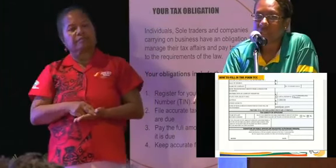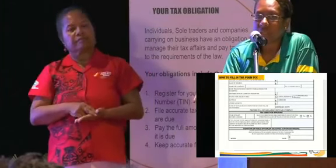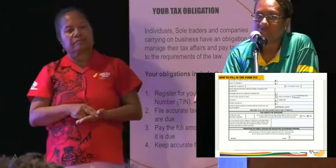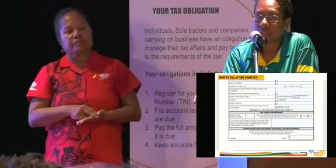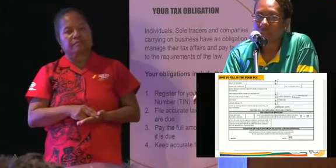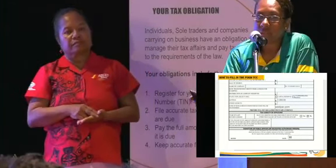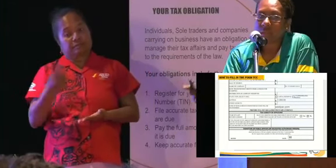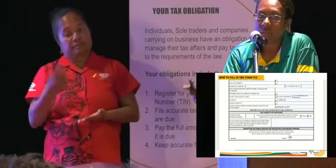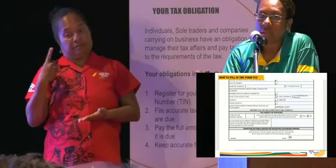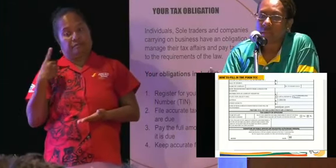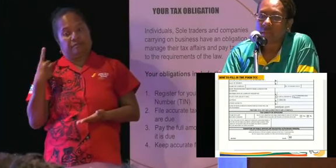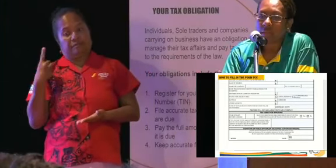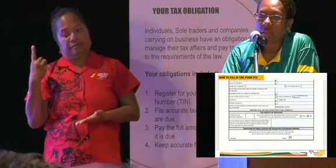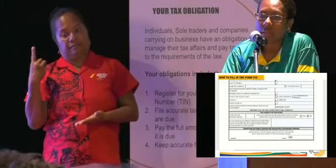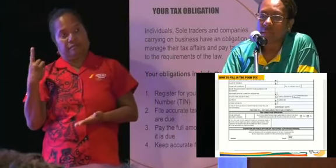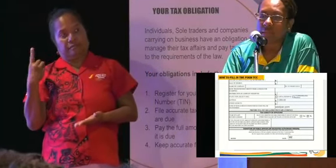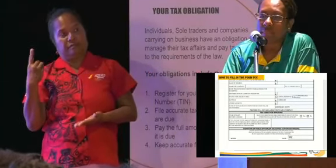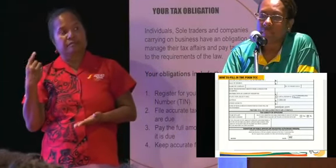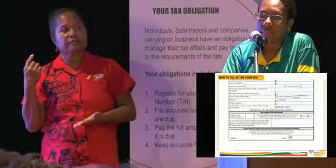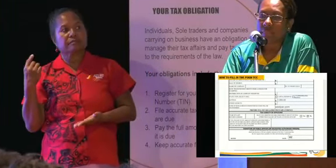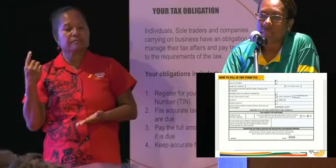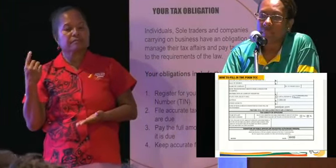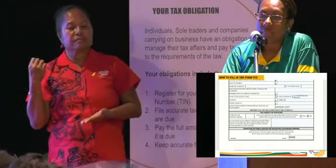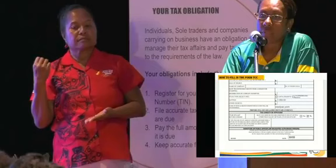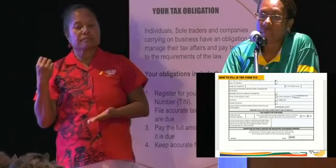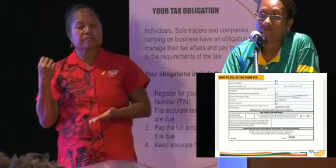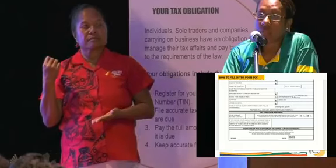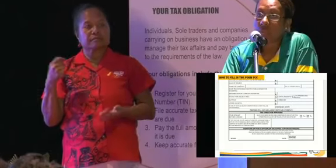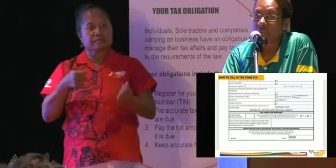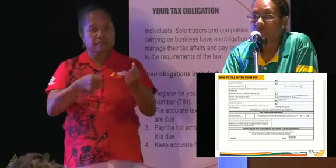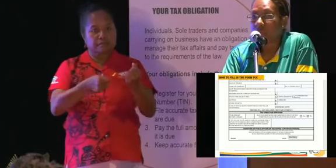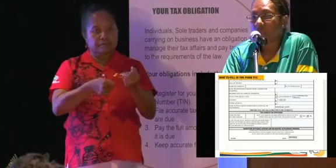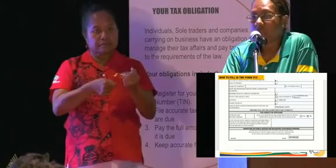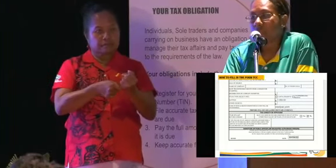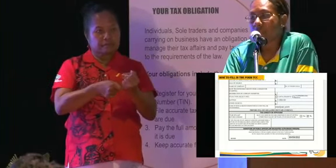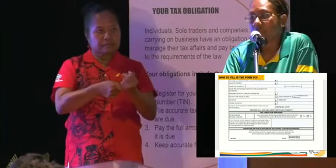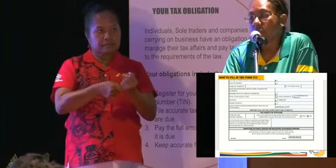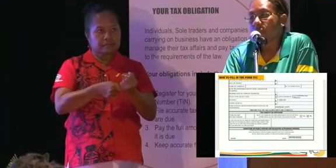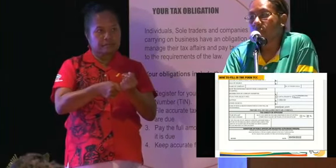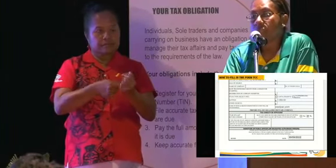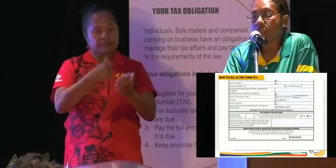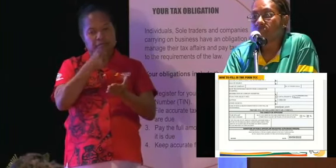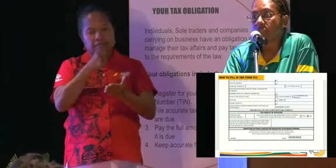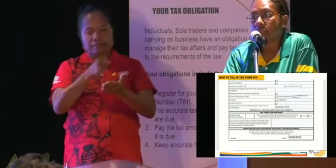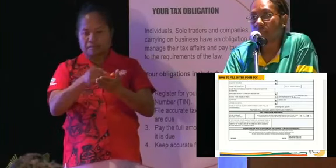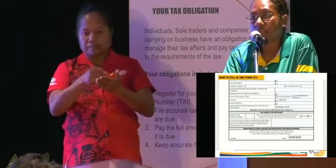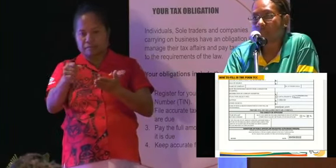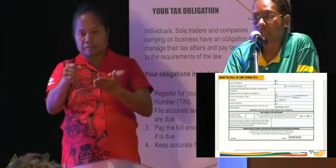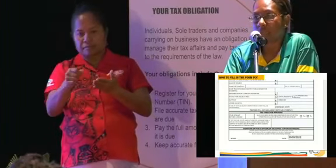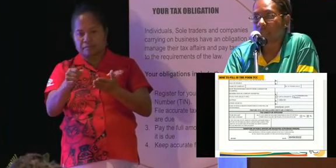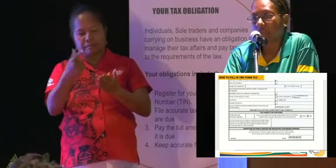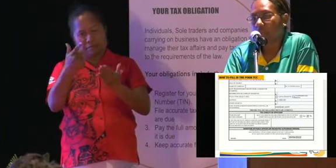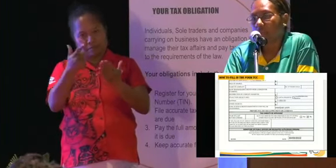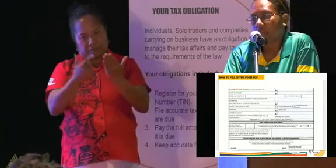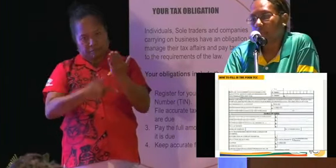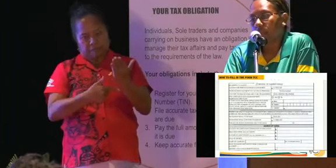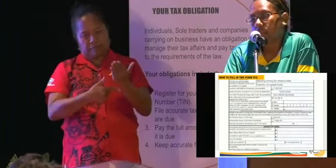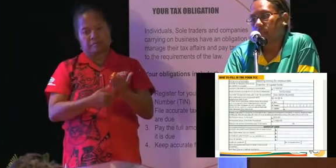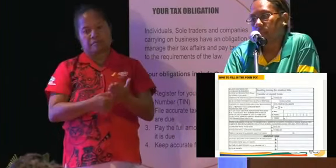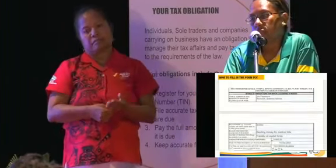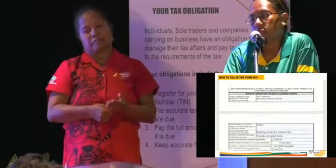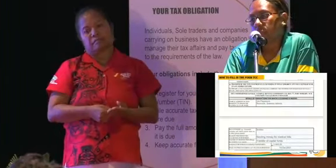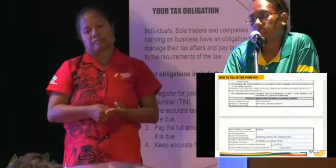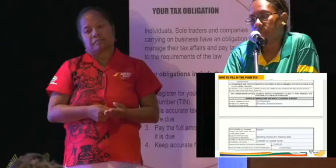as this application, the supporting the required documents I've already listed